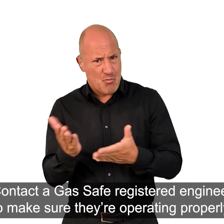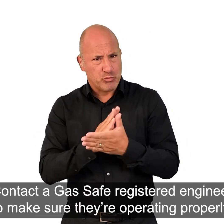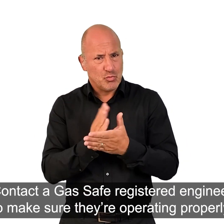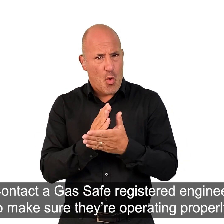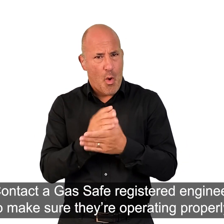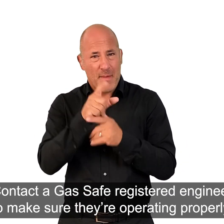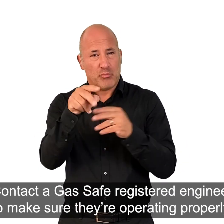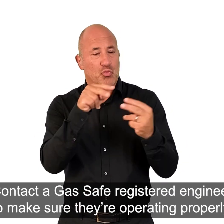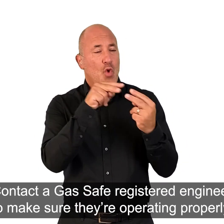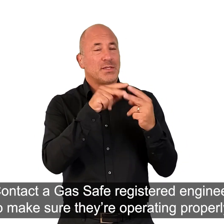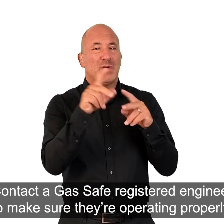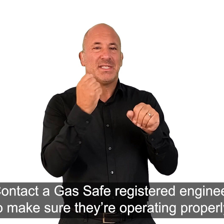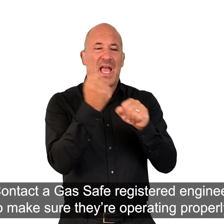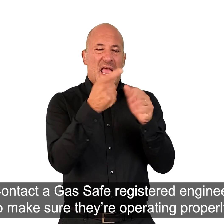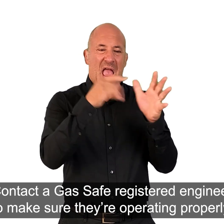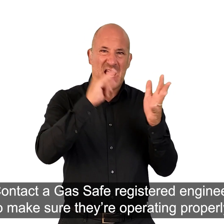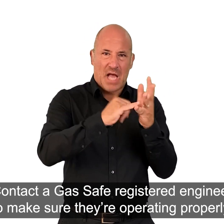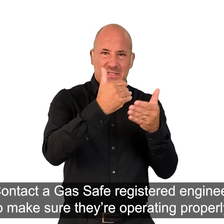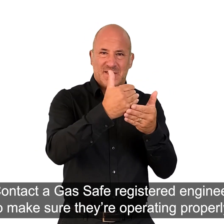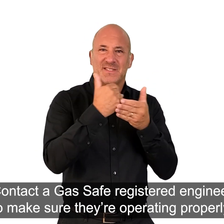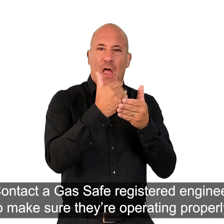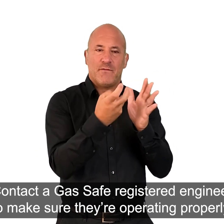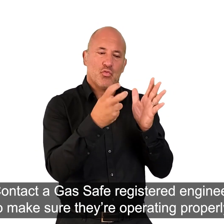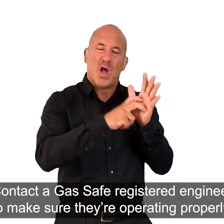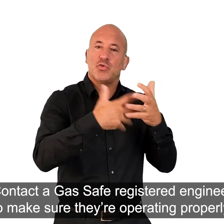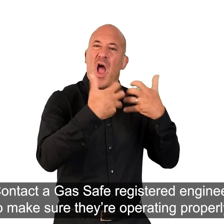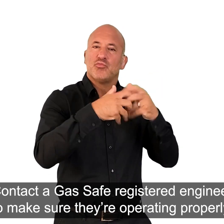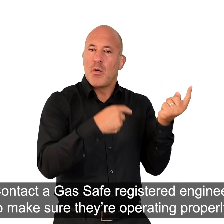Contact a gas-safe registered engineer to make sure that they are operating properly.